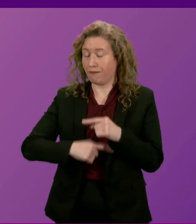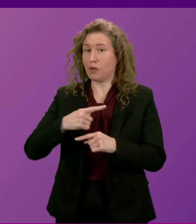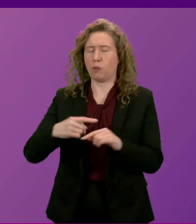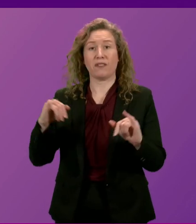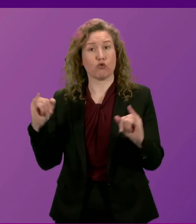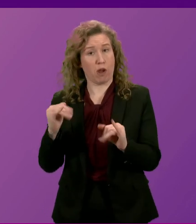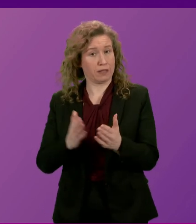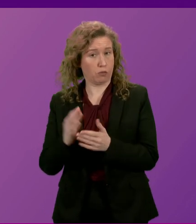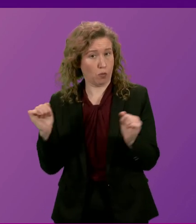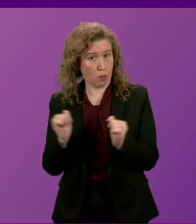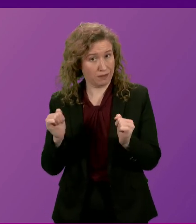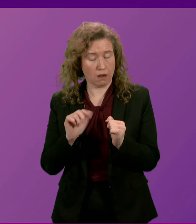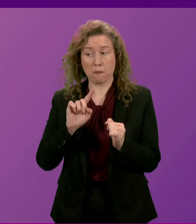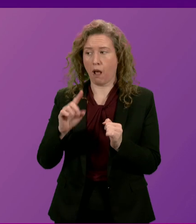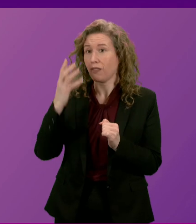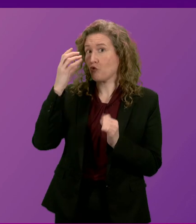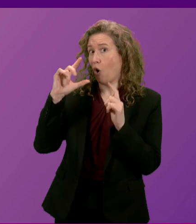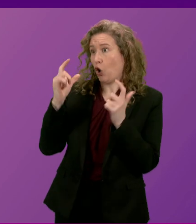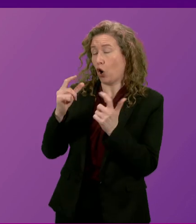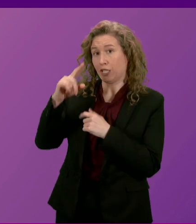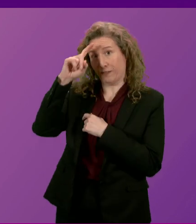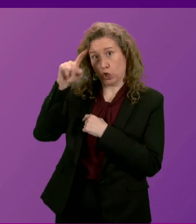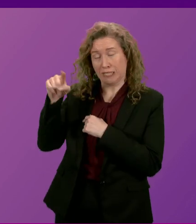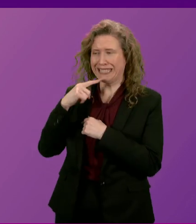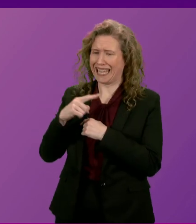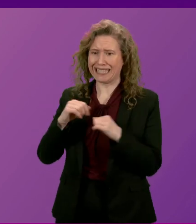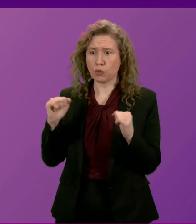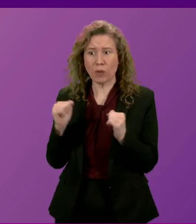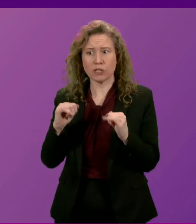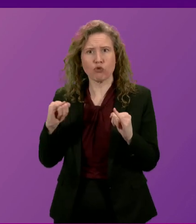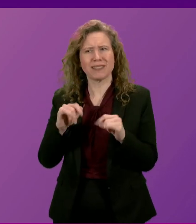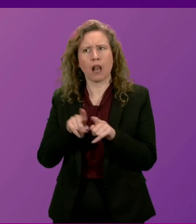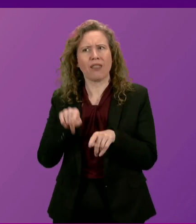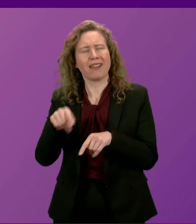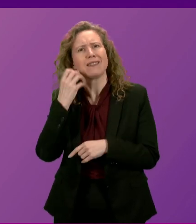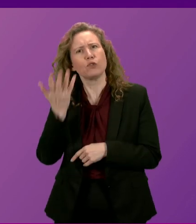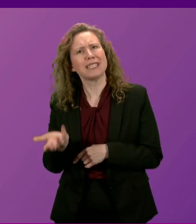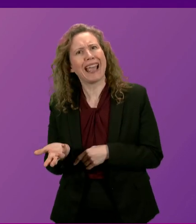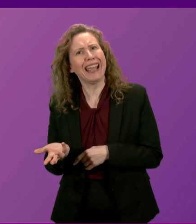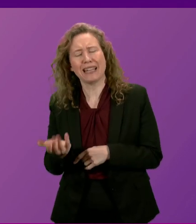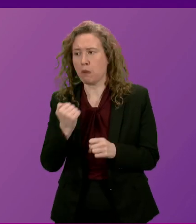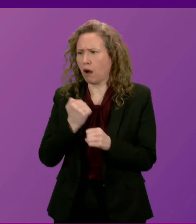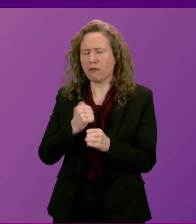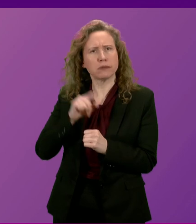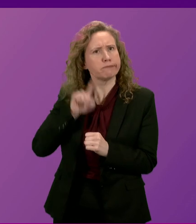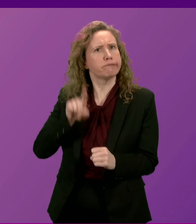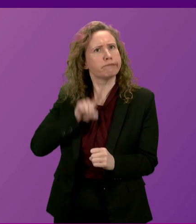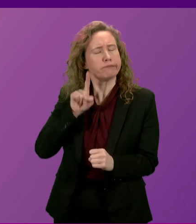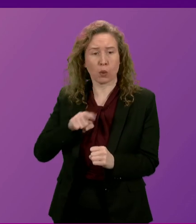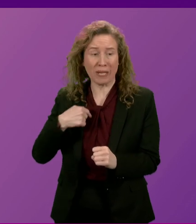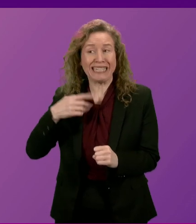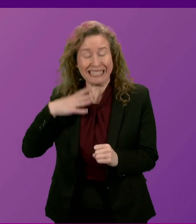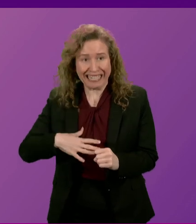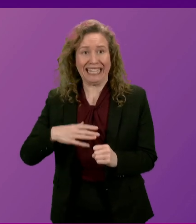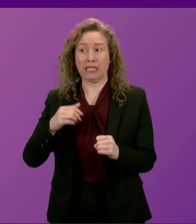Medicine have said it is like the winter crisis, but every day, and that the government continues to disregard the urgent need to keep